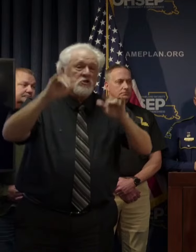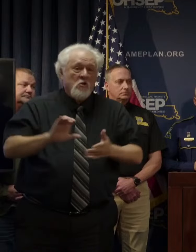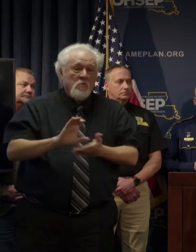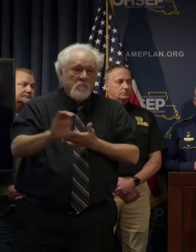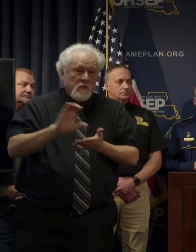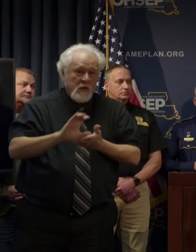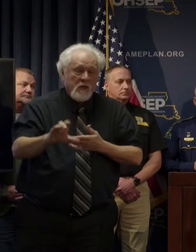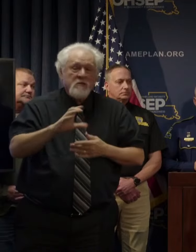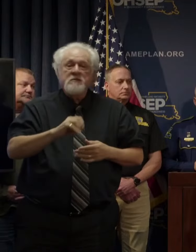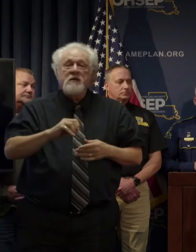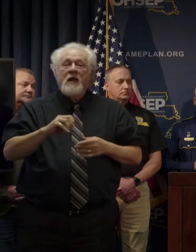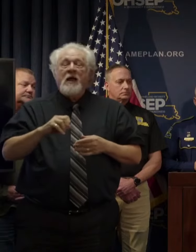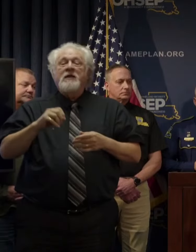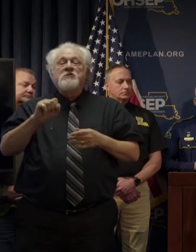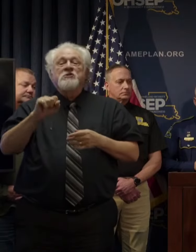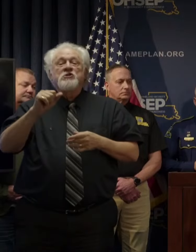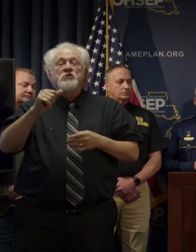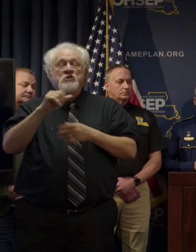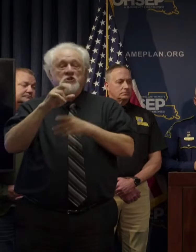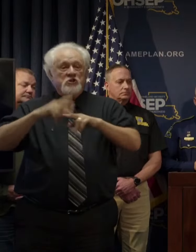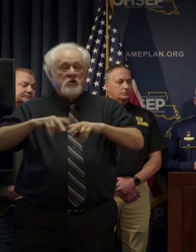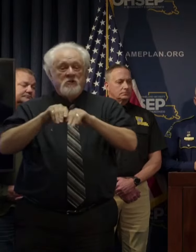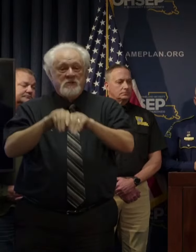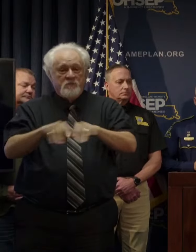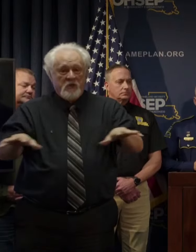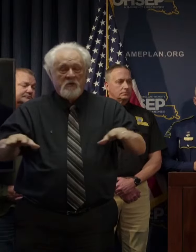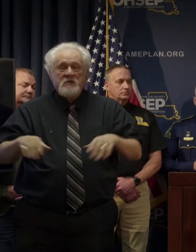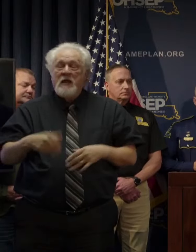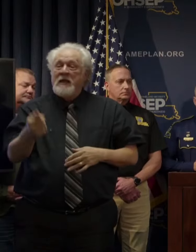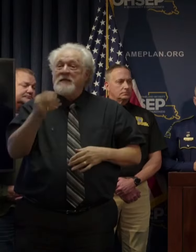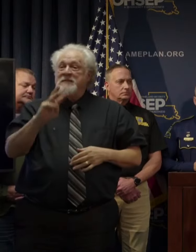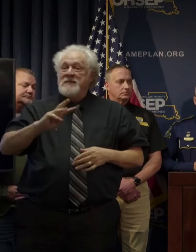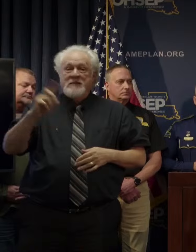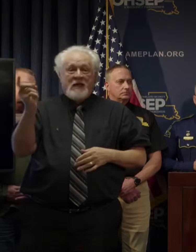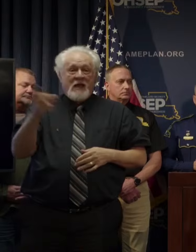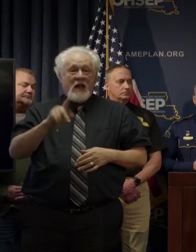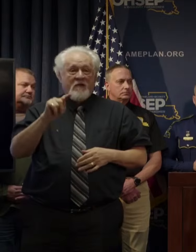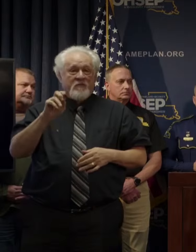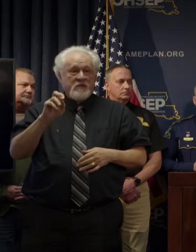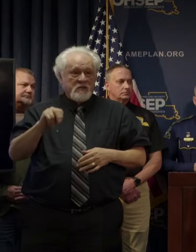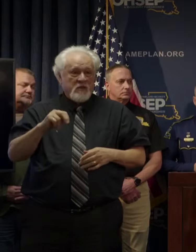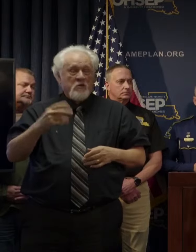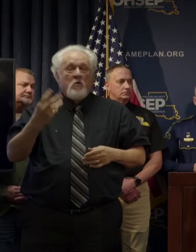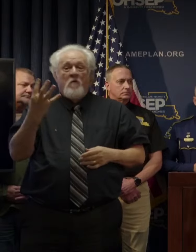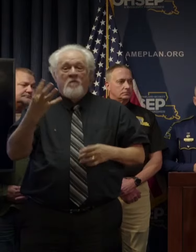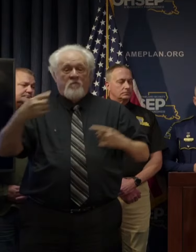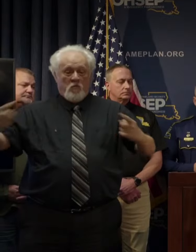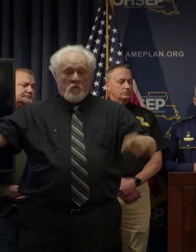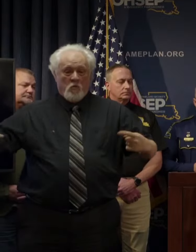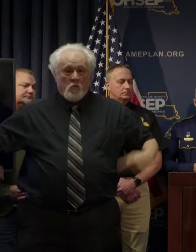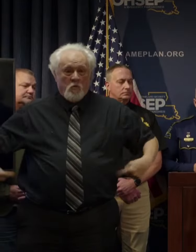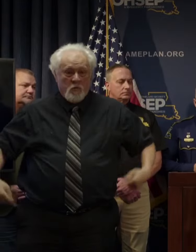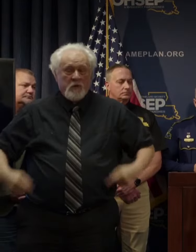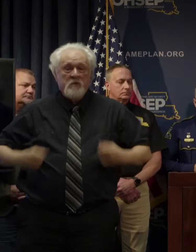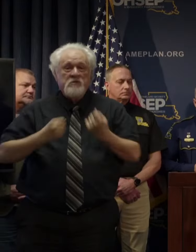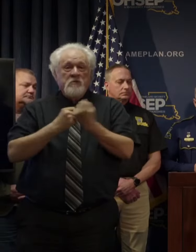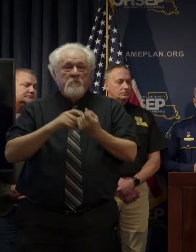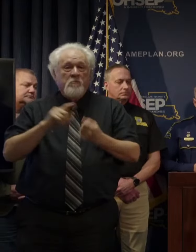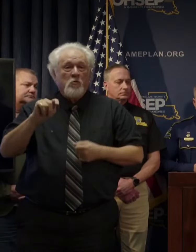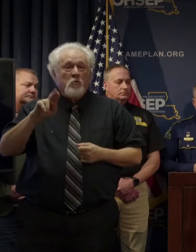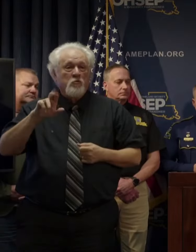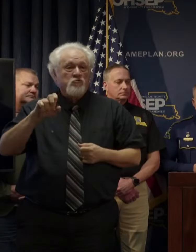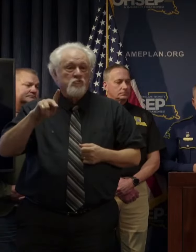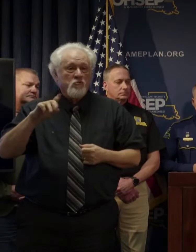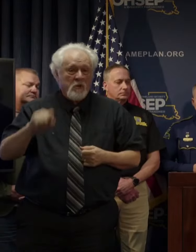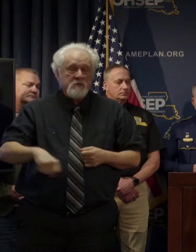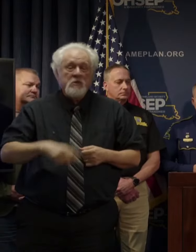yard salt spreaders and 8 drivers, 16 half-ton four-wheel drive support trucks, 2 half-ton four-wheel